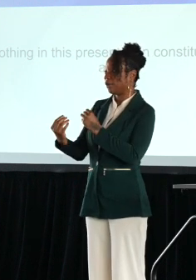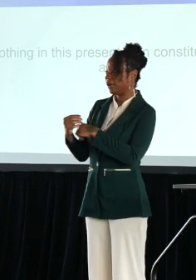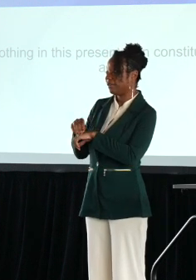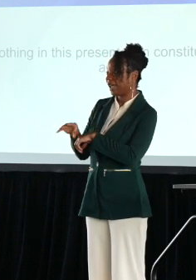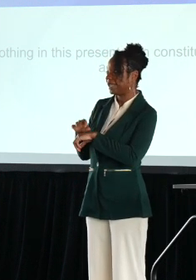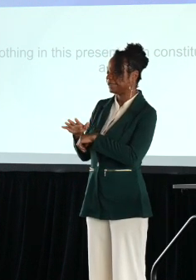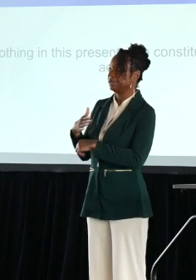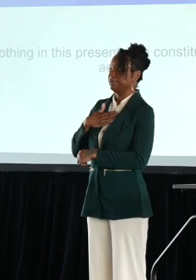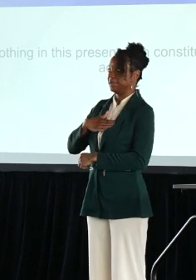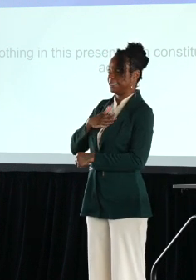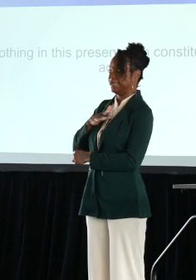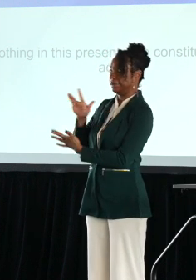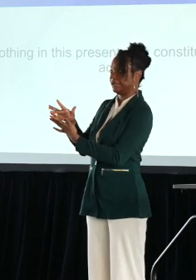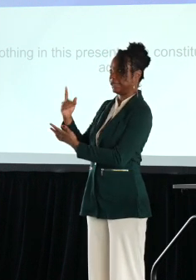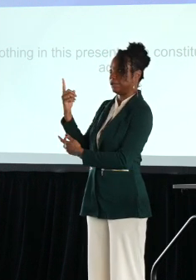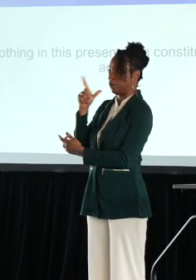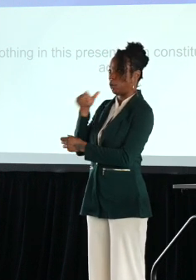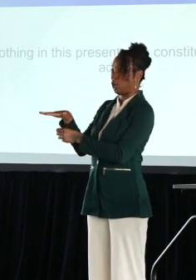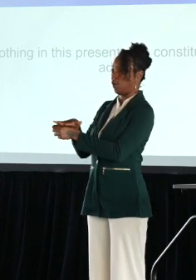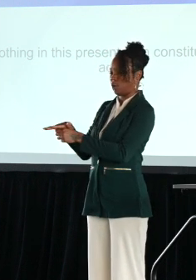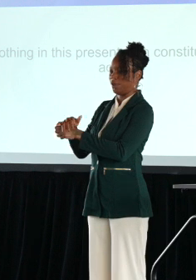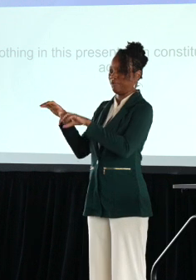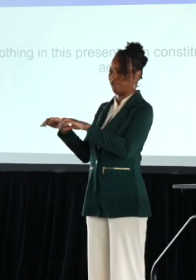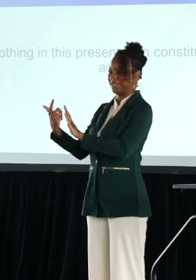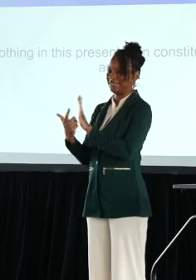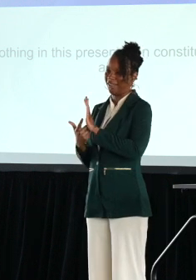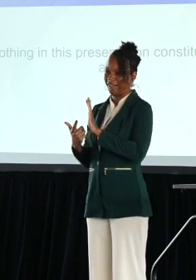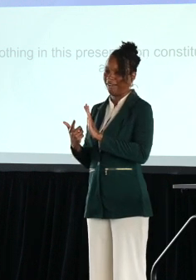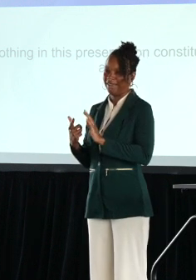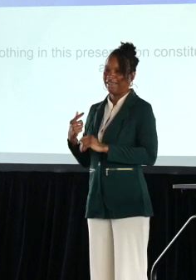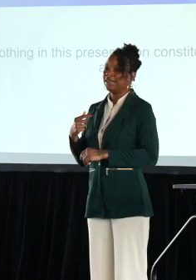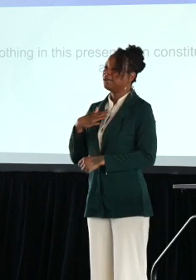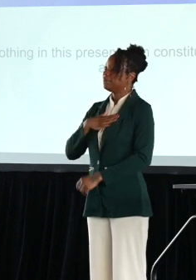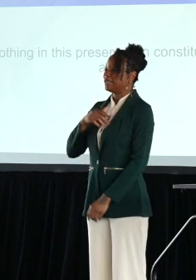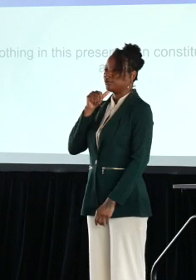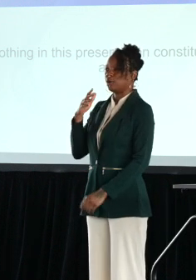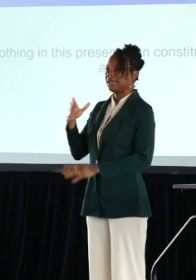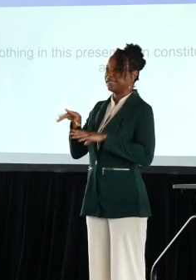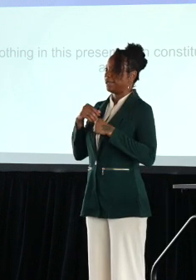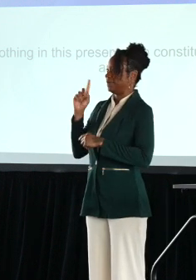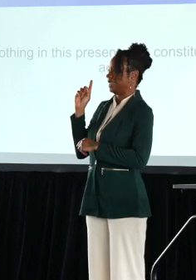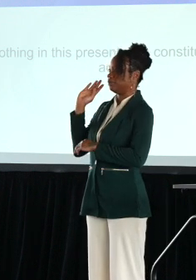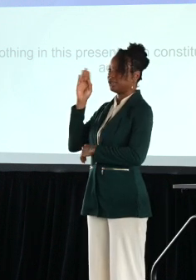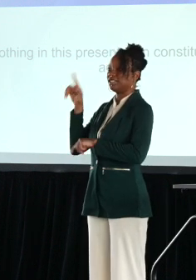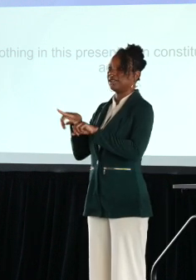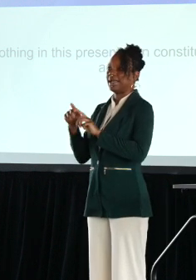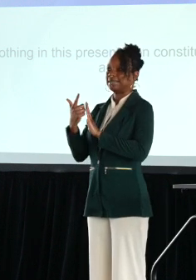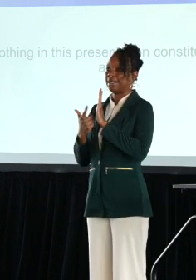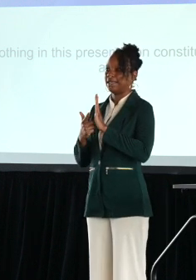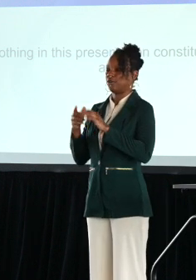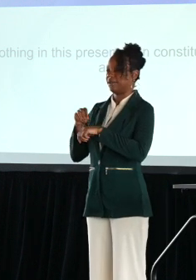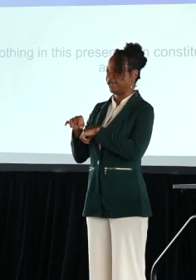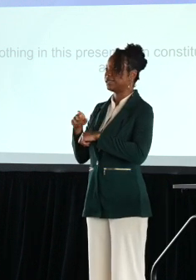them. So, so I'm really glad to be here today. All right. And